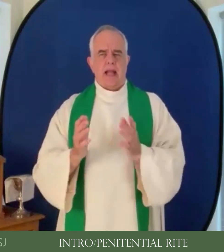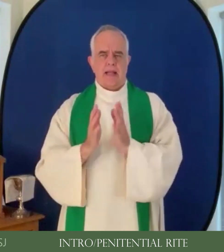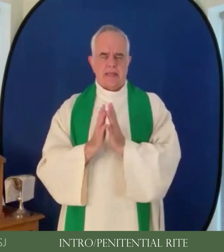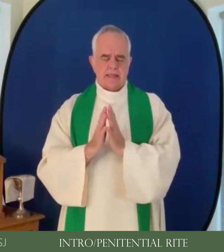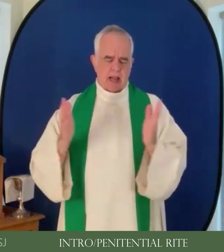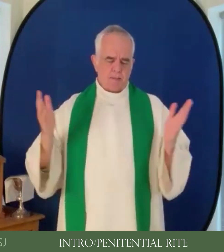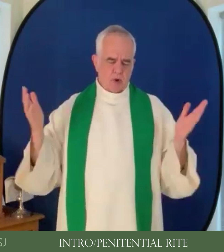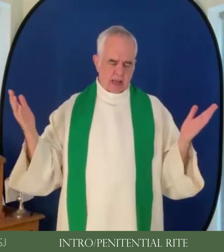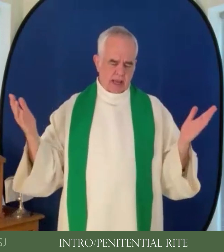Let us pray.